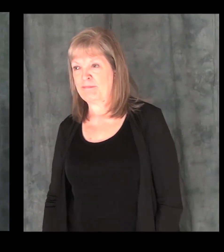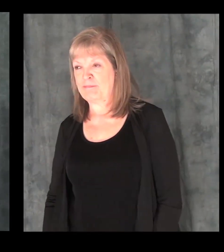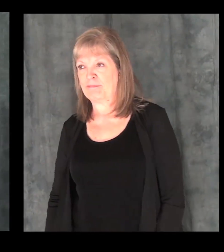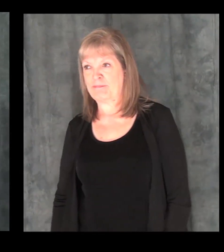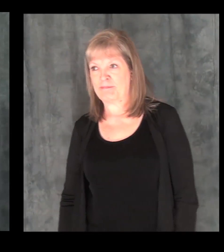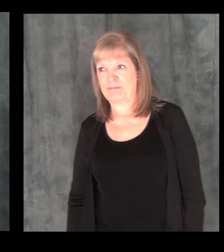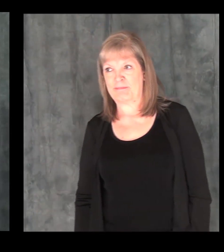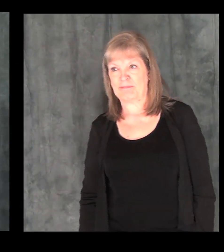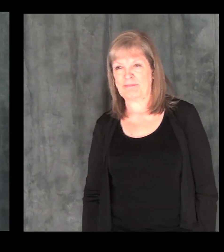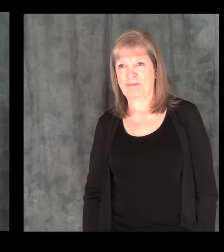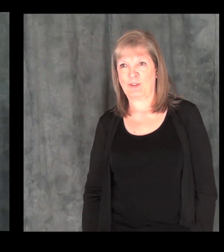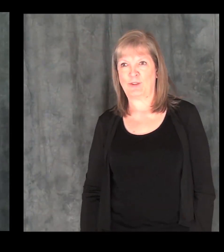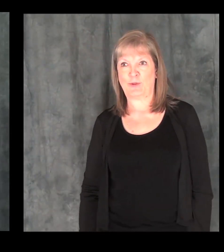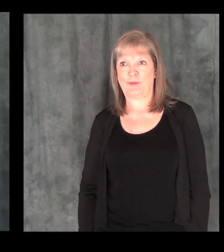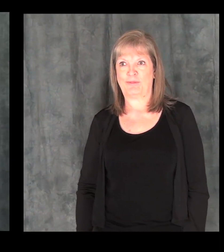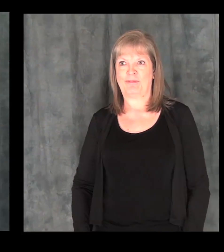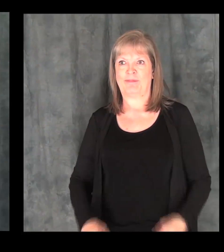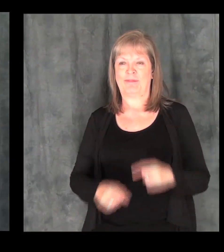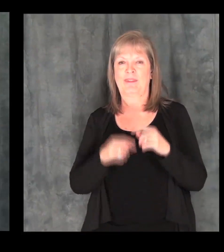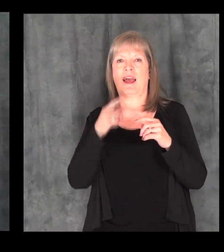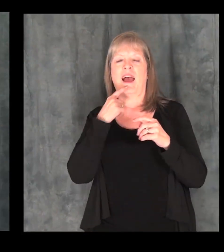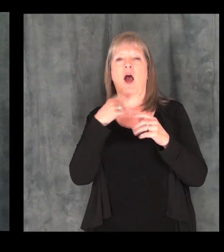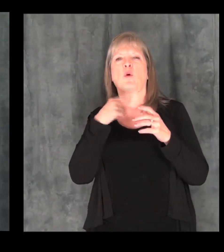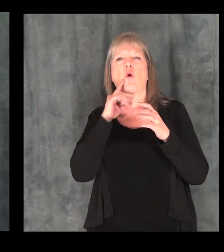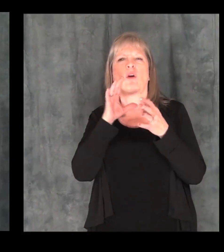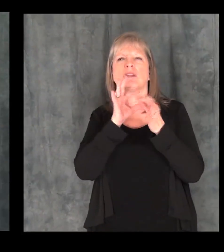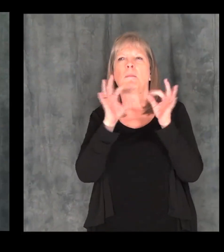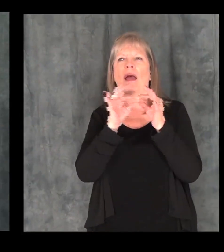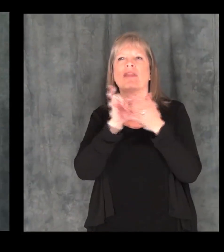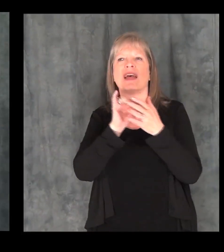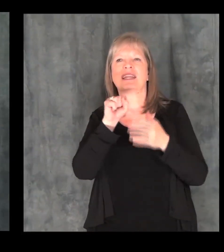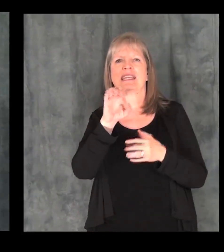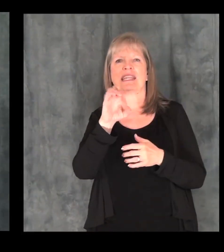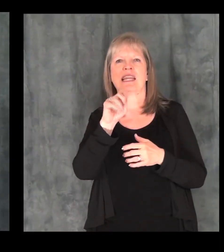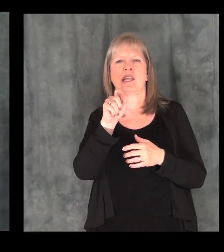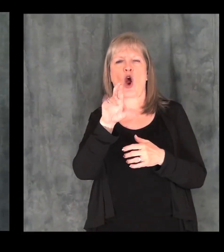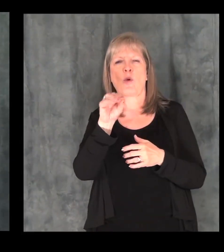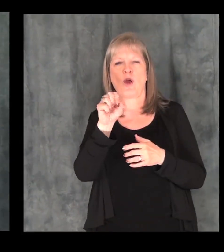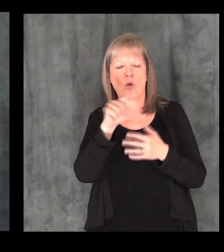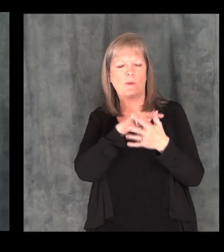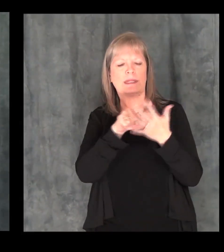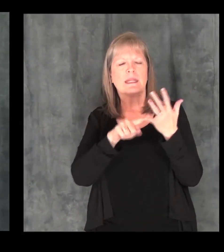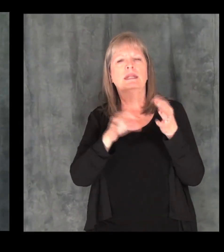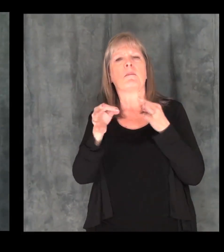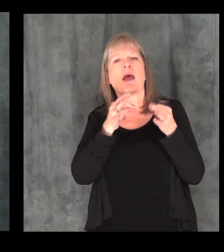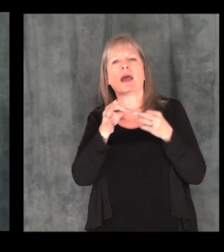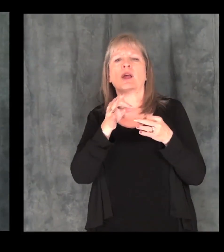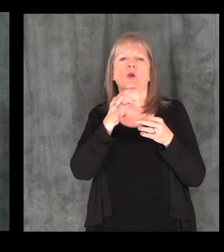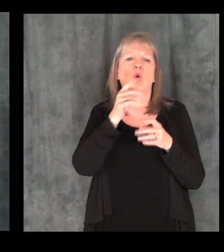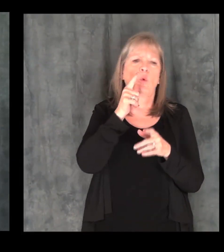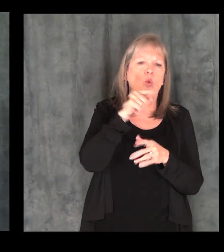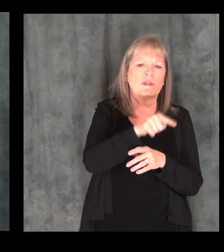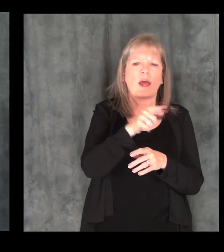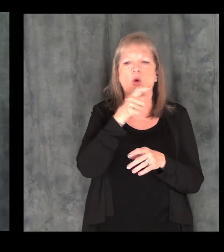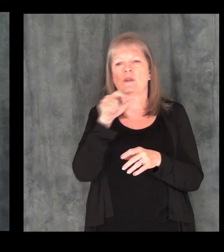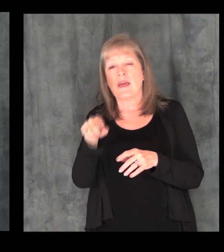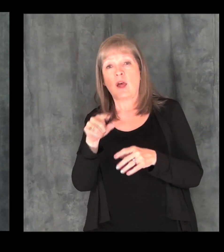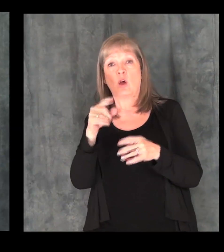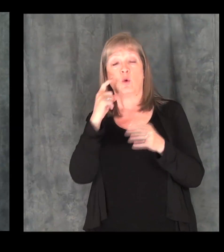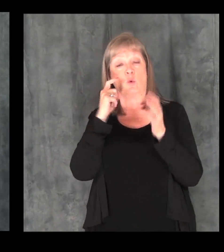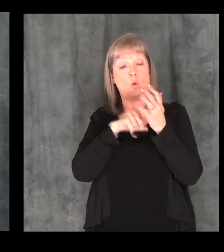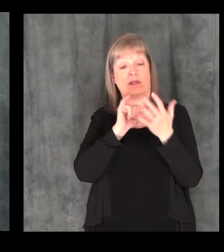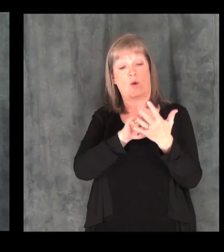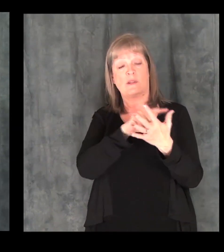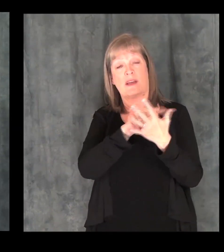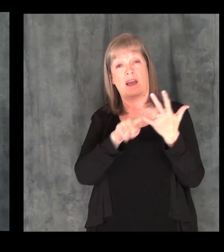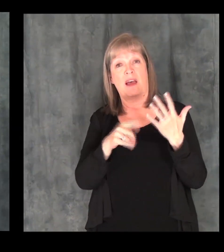I'll just quickly go through the scenarios just to explain who was where, and you'll see that over the 5